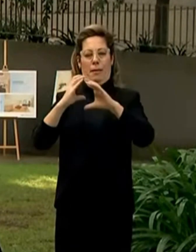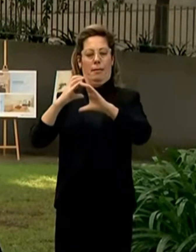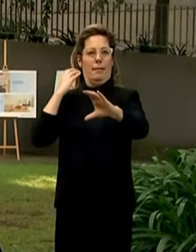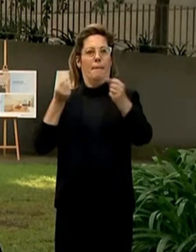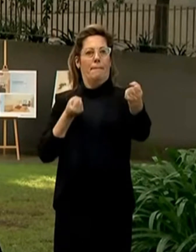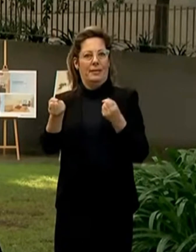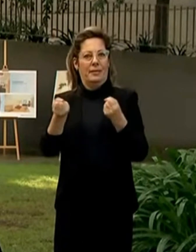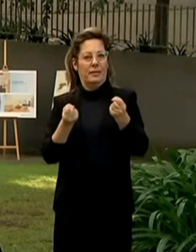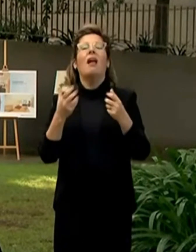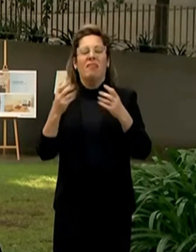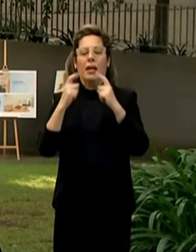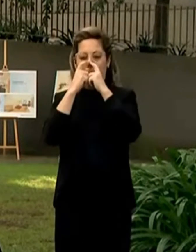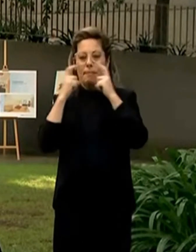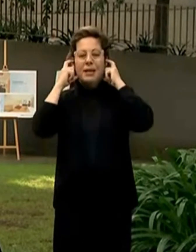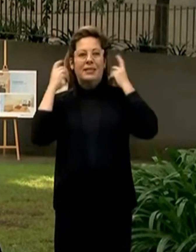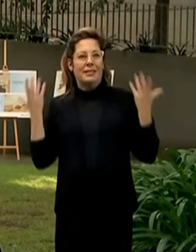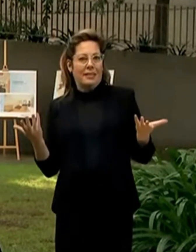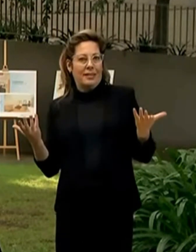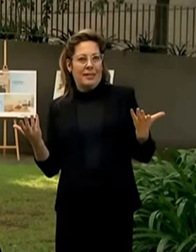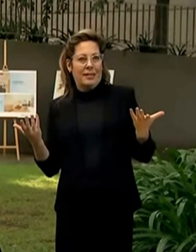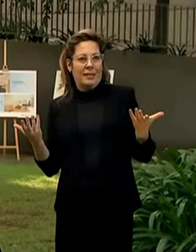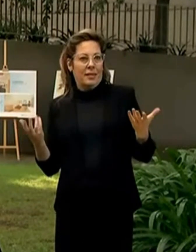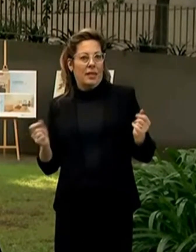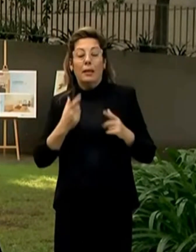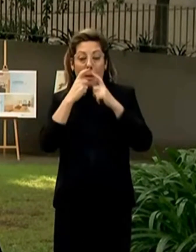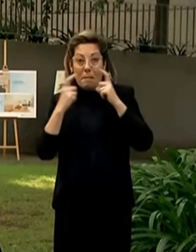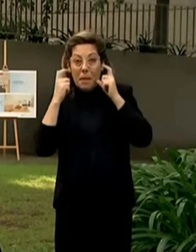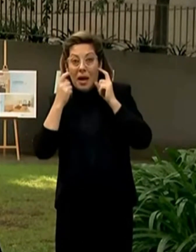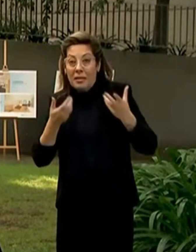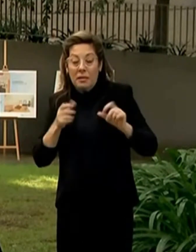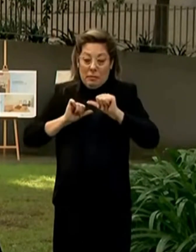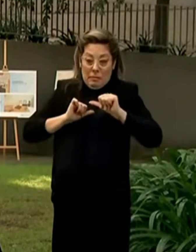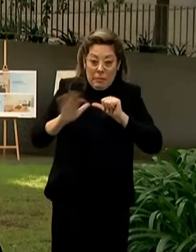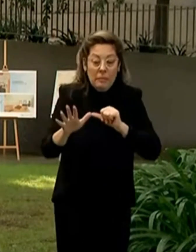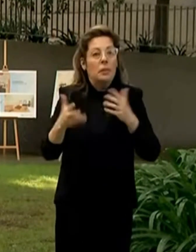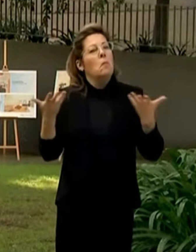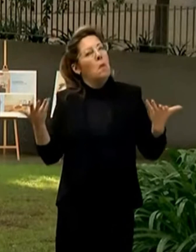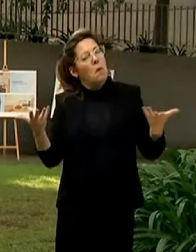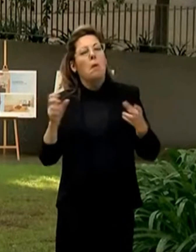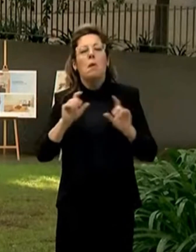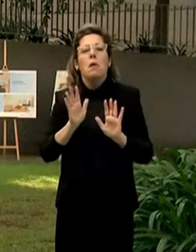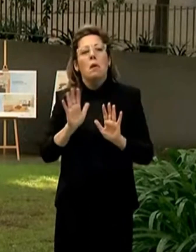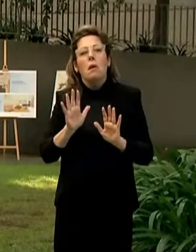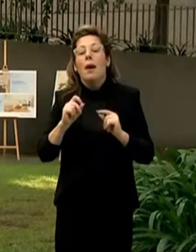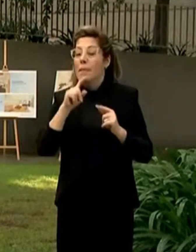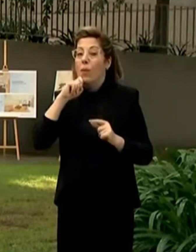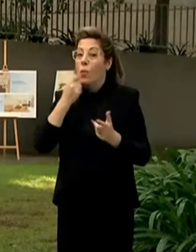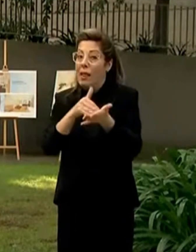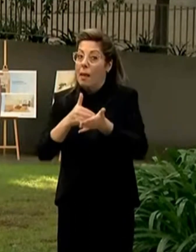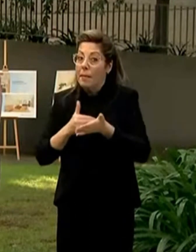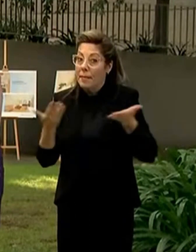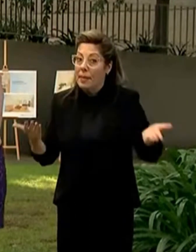to them about how the lines of defence work, and then they can make the decisions for them about what suits their